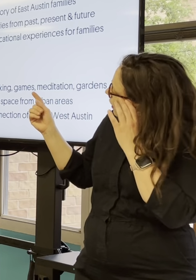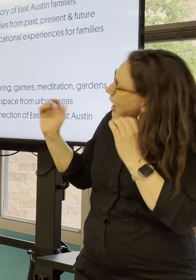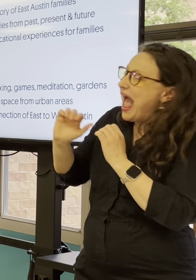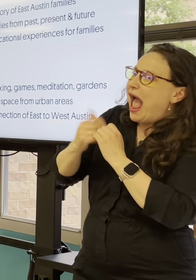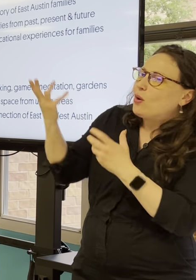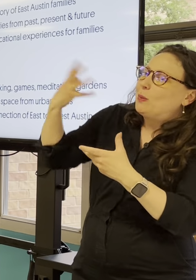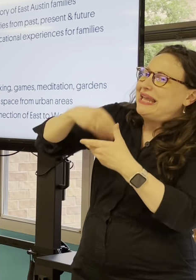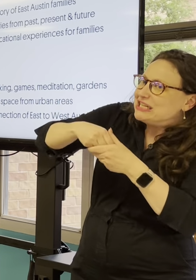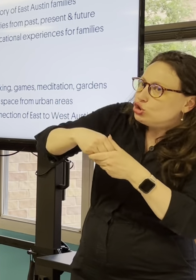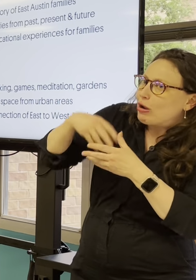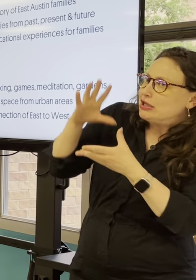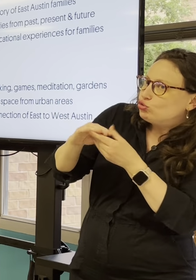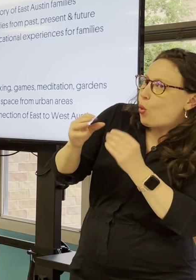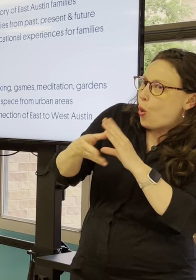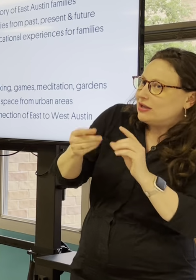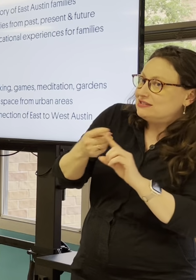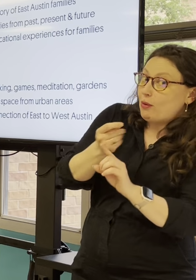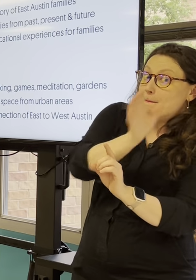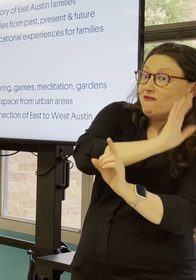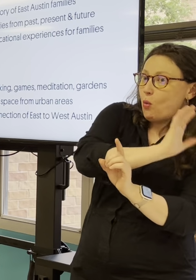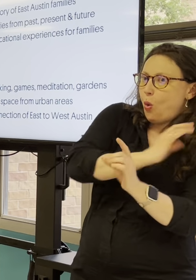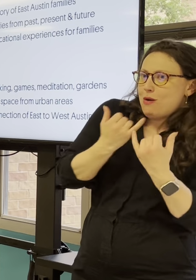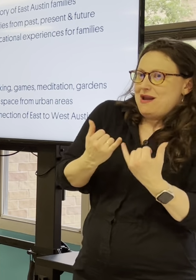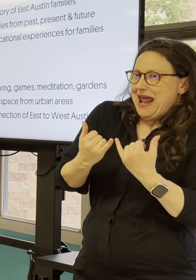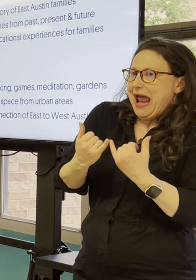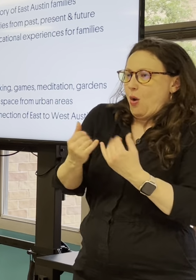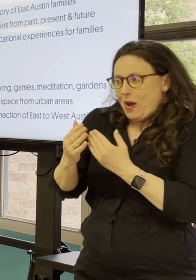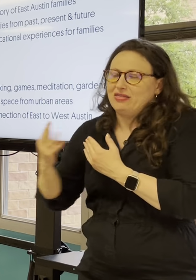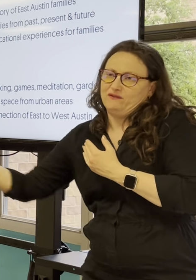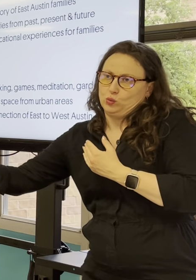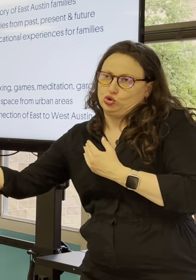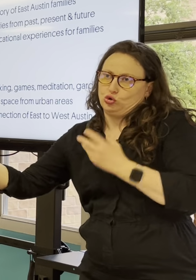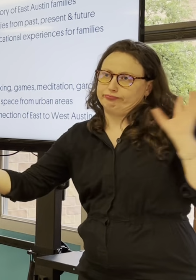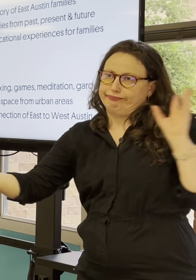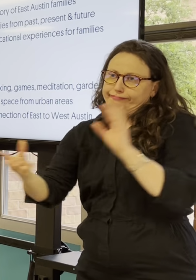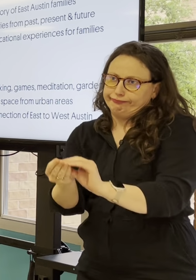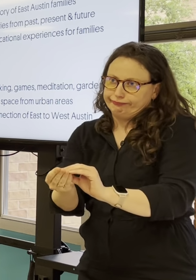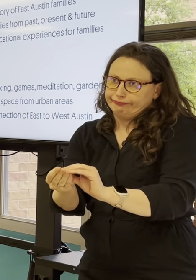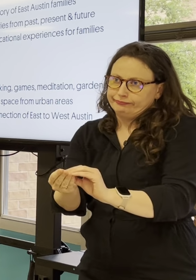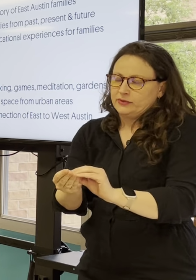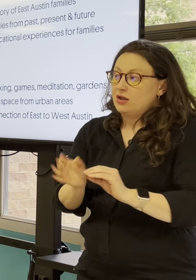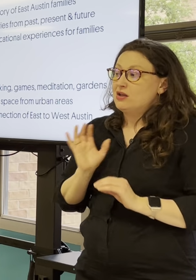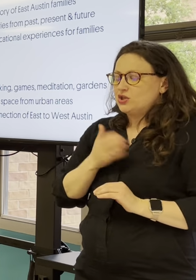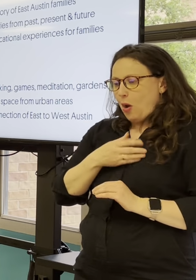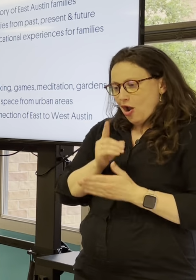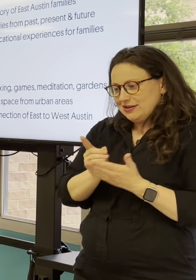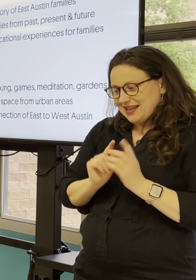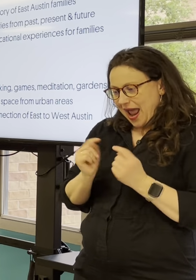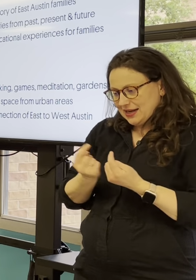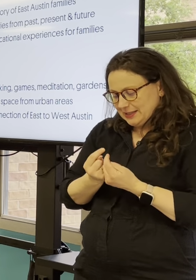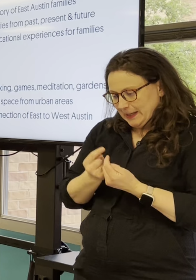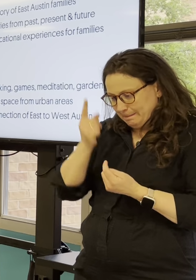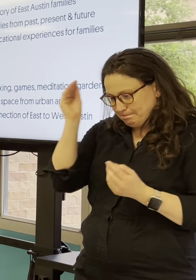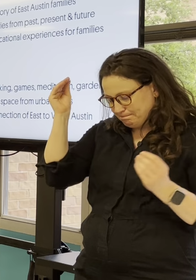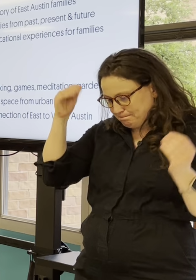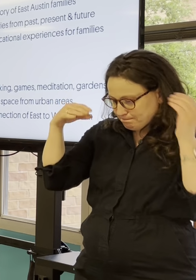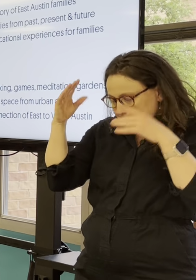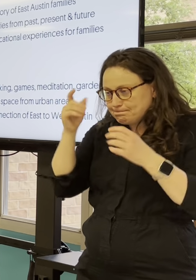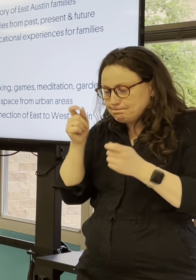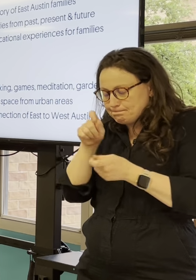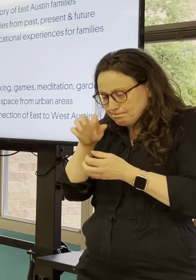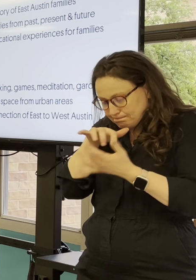stories from the past, present, and future? So these are things that our design team took into effect as they're thinking about what